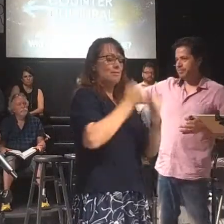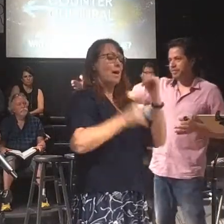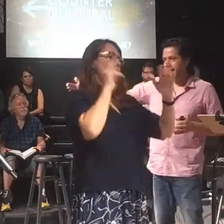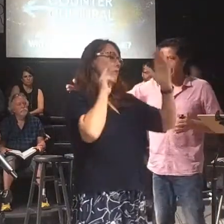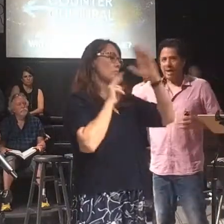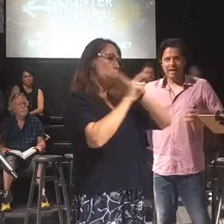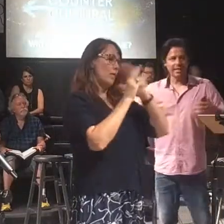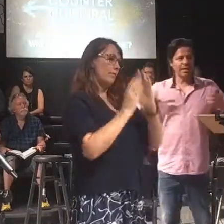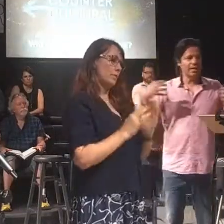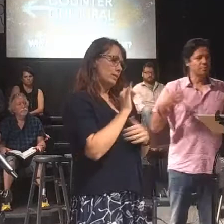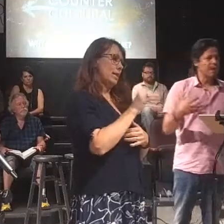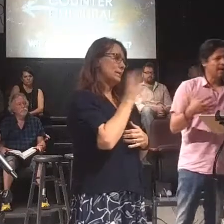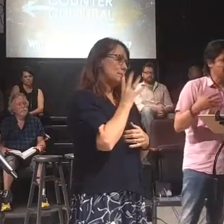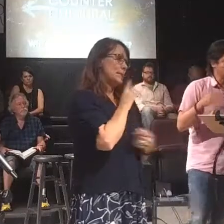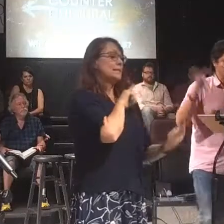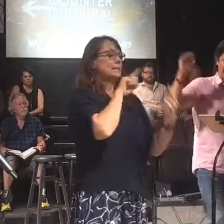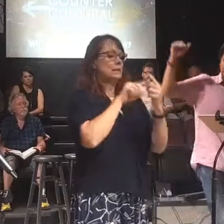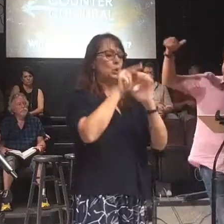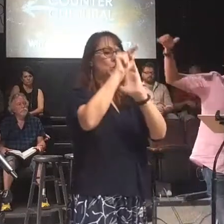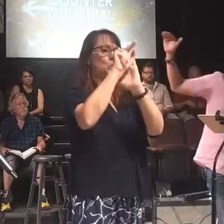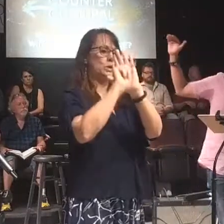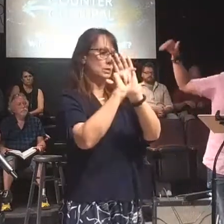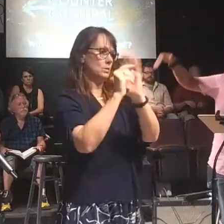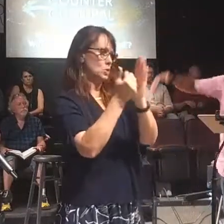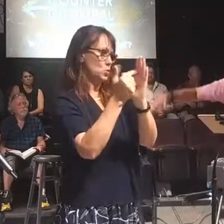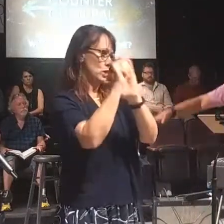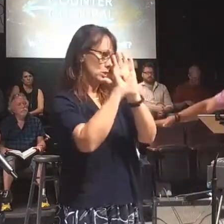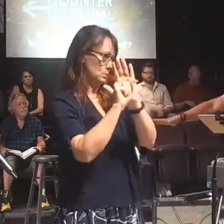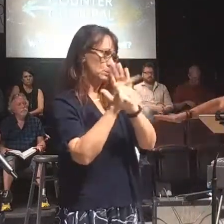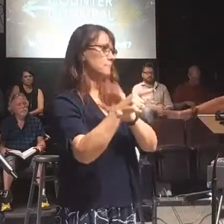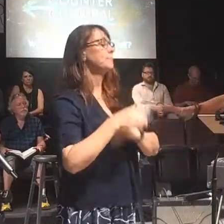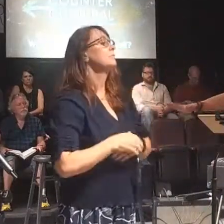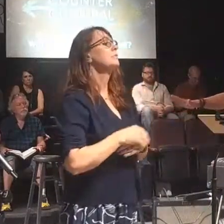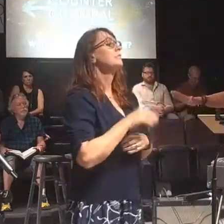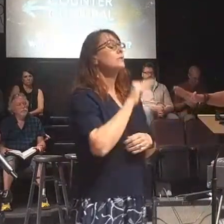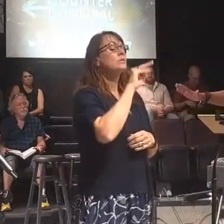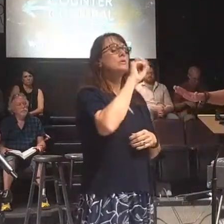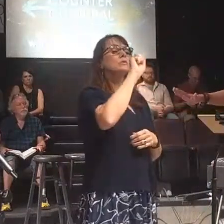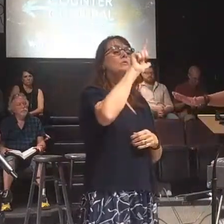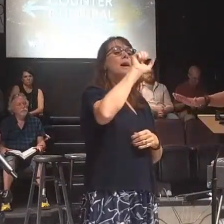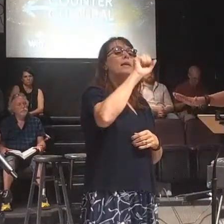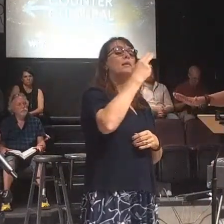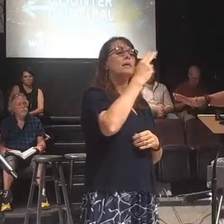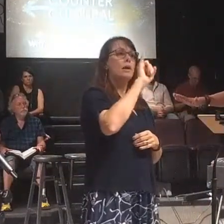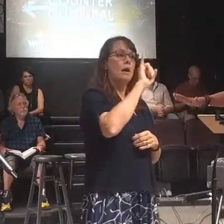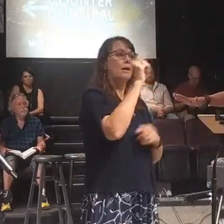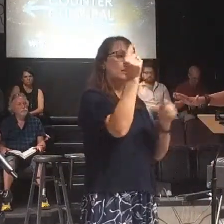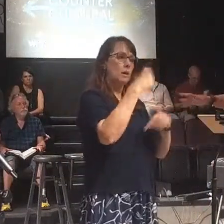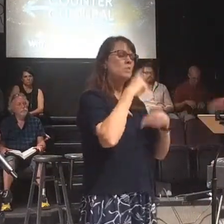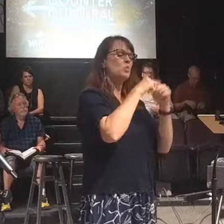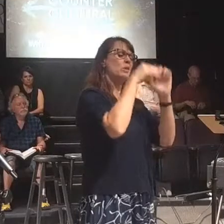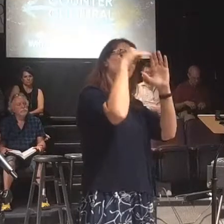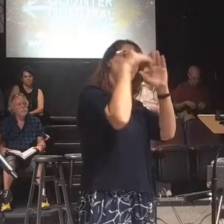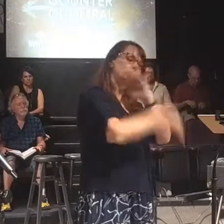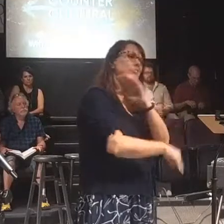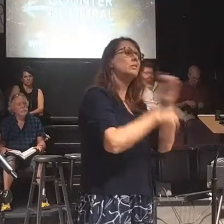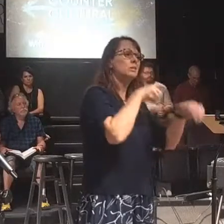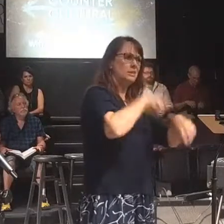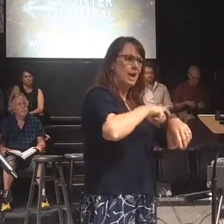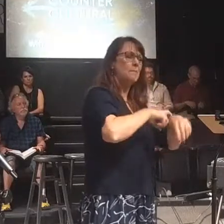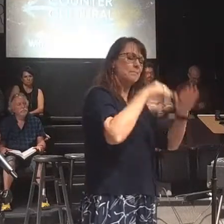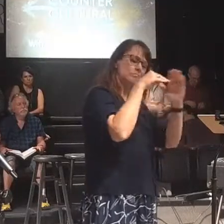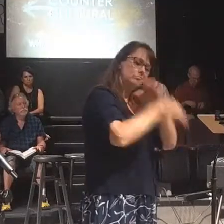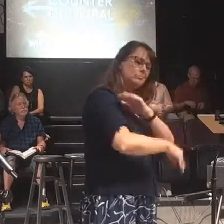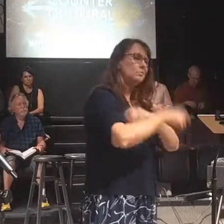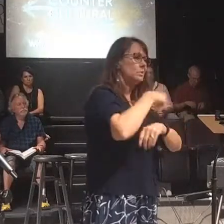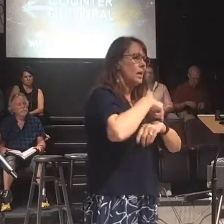Testament. And he comes back at this downturn of the relationship between God and Israel, and he starts addressing